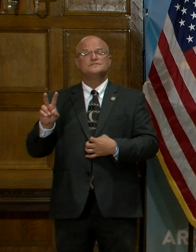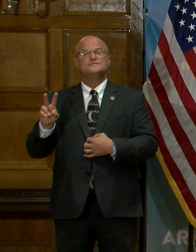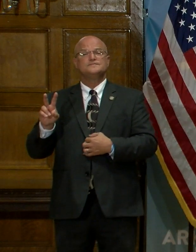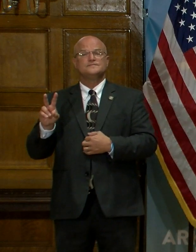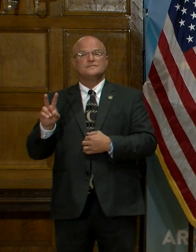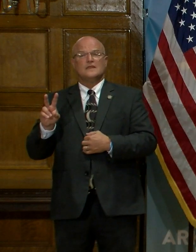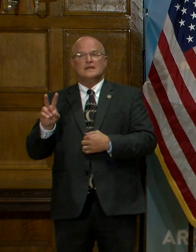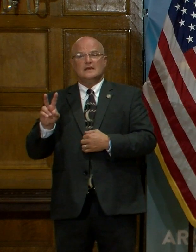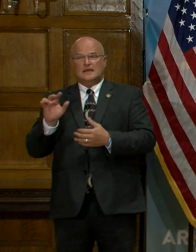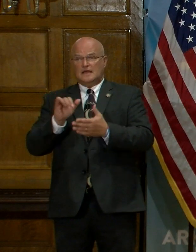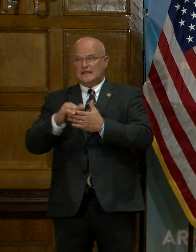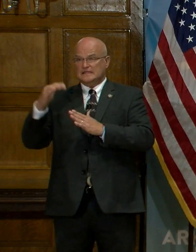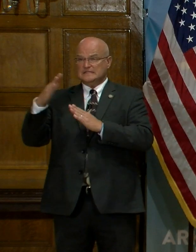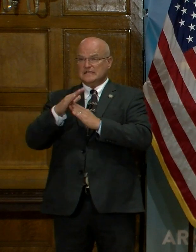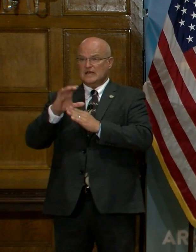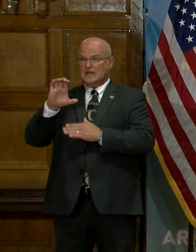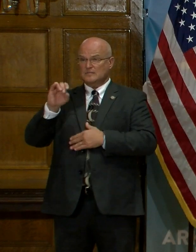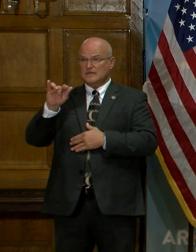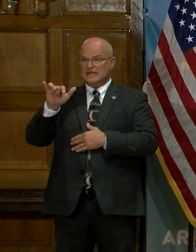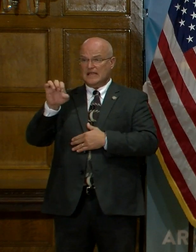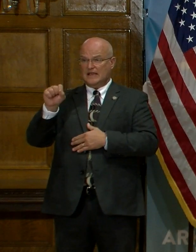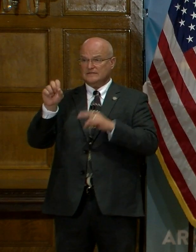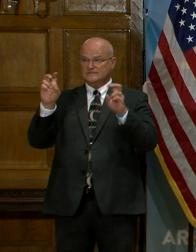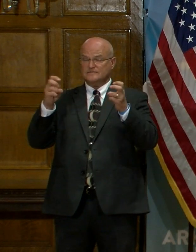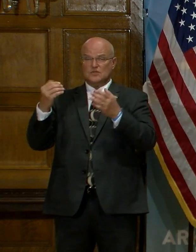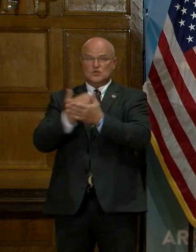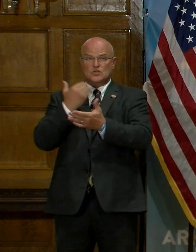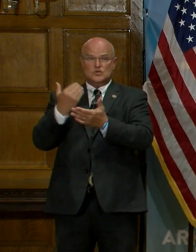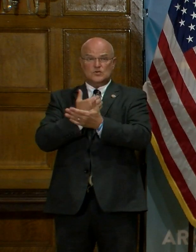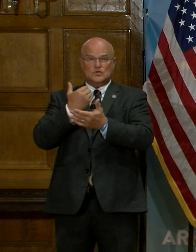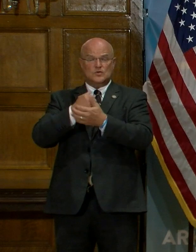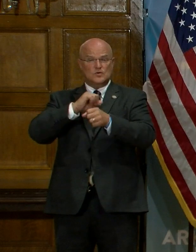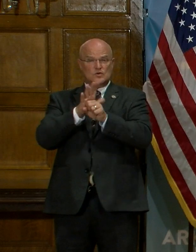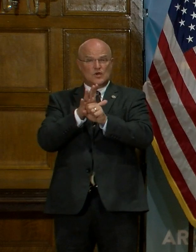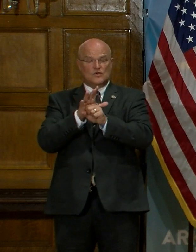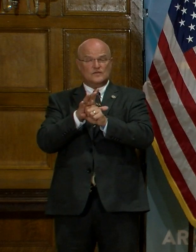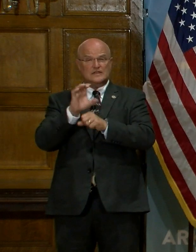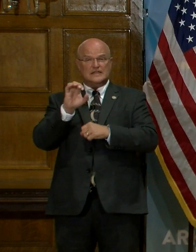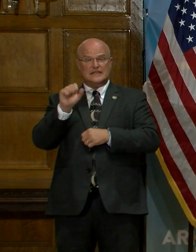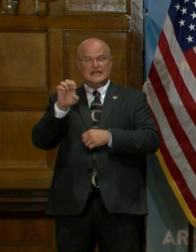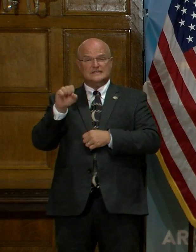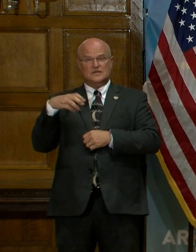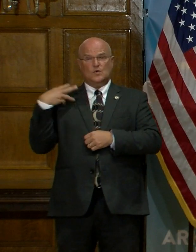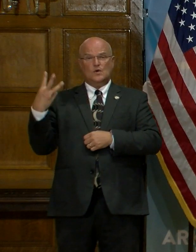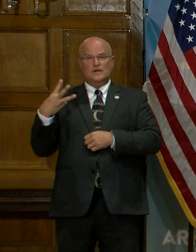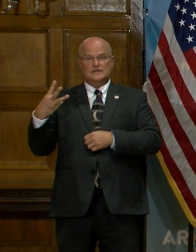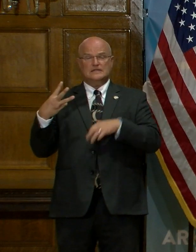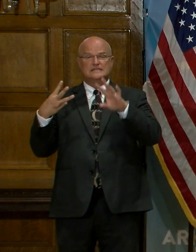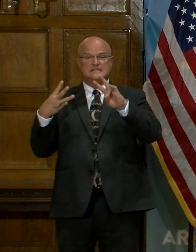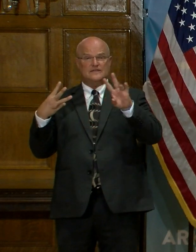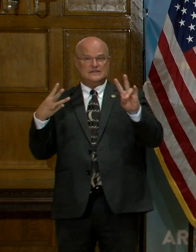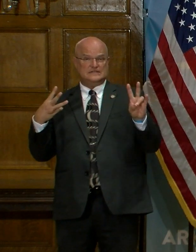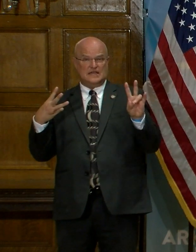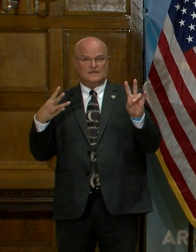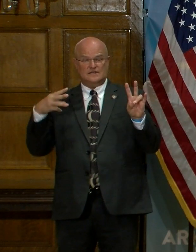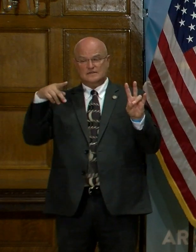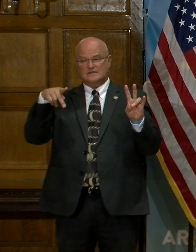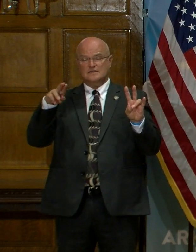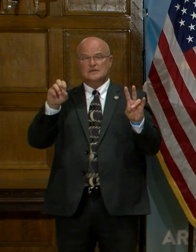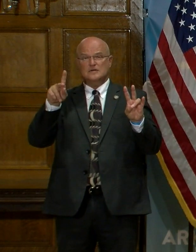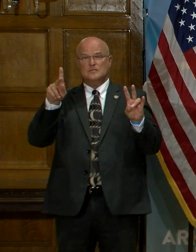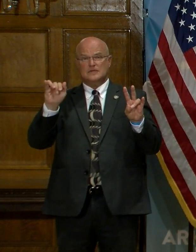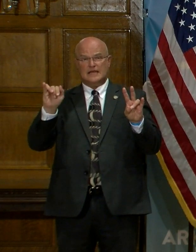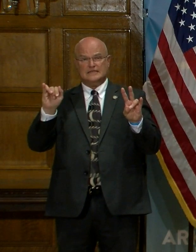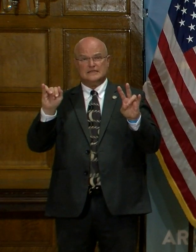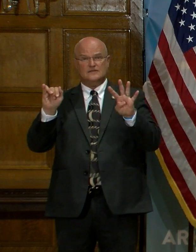The top counties in terms of new COVID cases: Washington County had 77, Pulaski